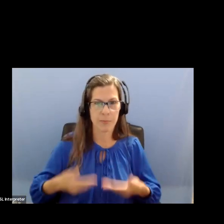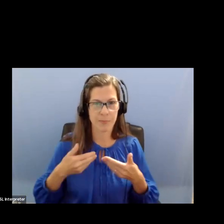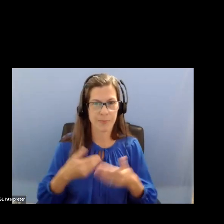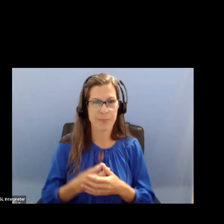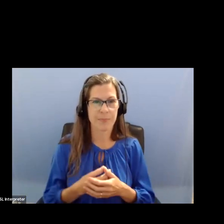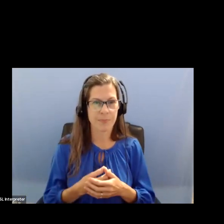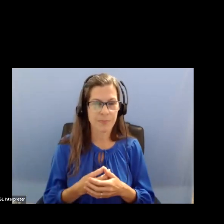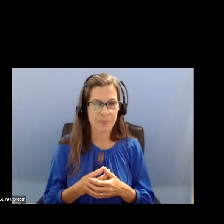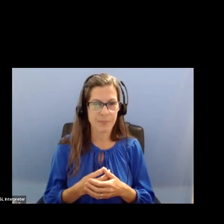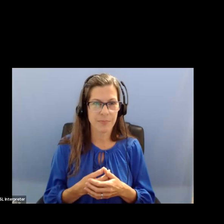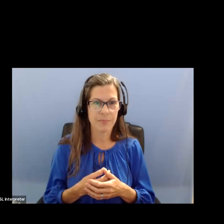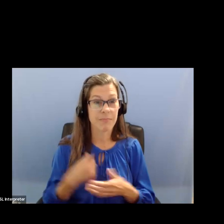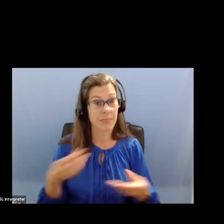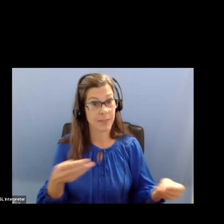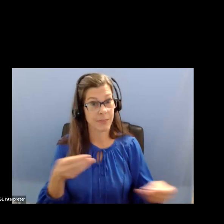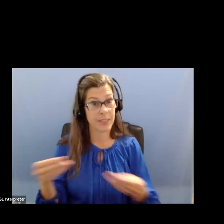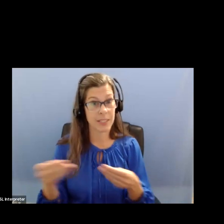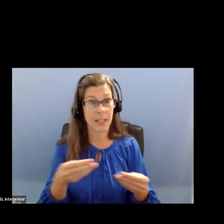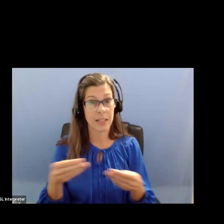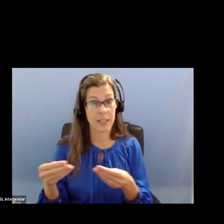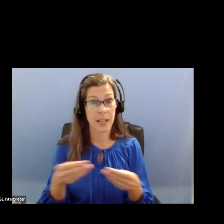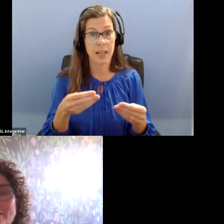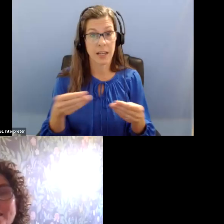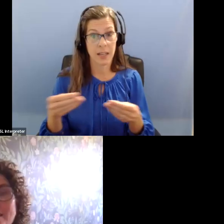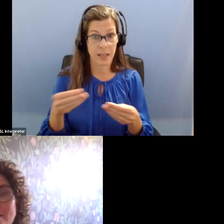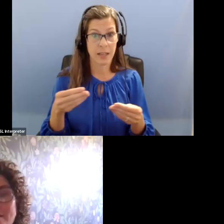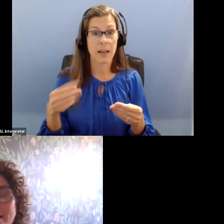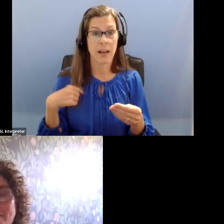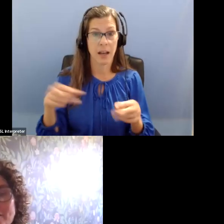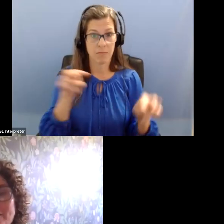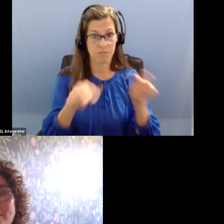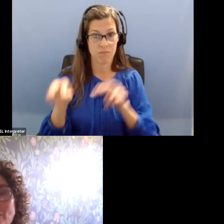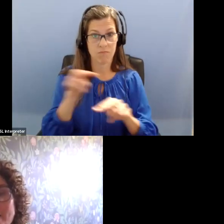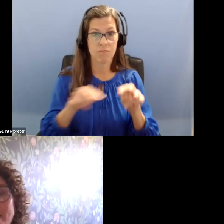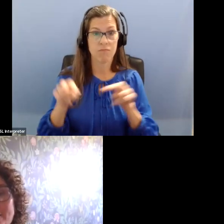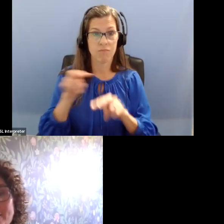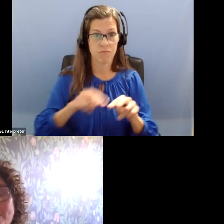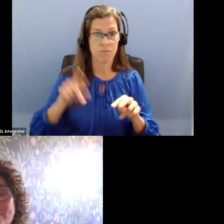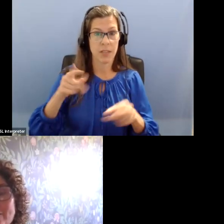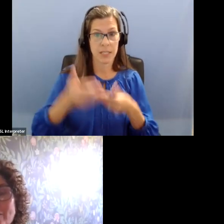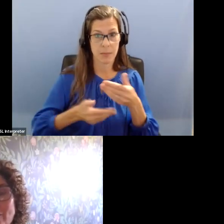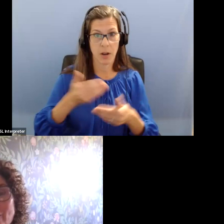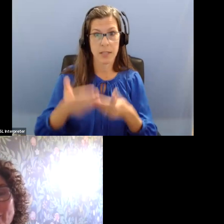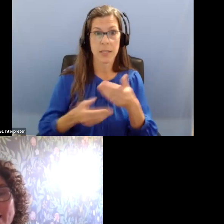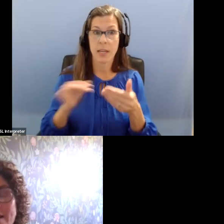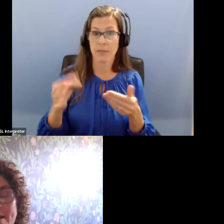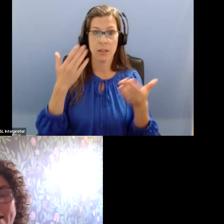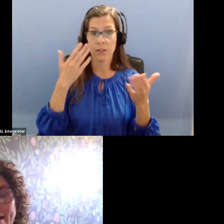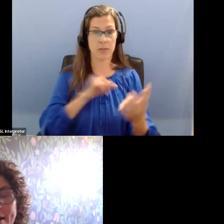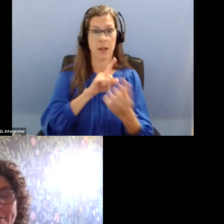And I facilitate, I oversee the facilitation of this process, for those of you who don't